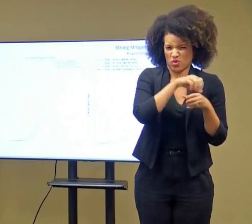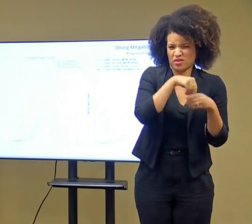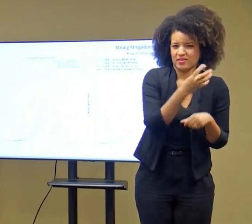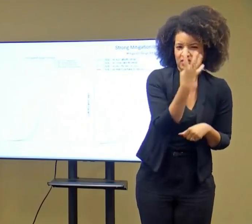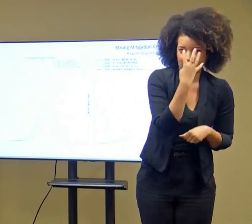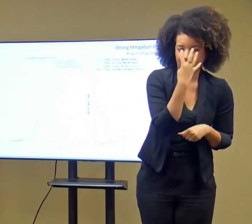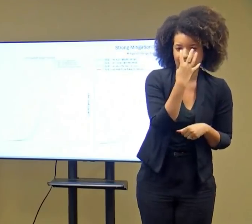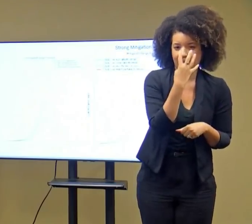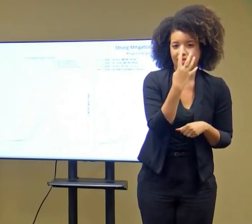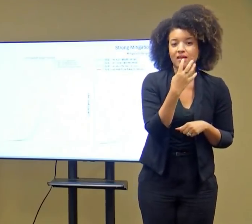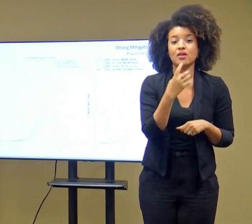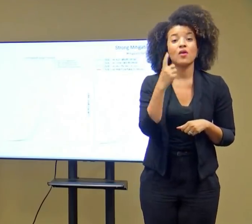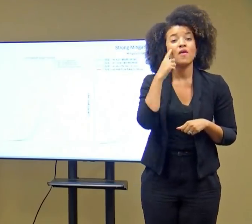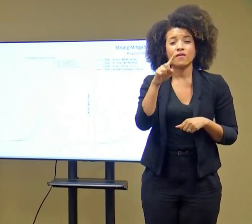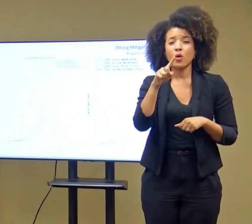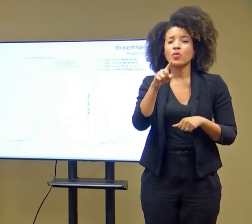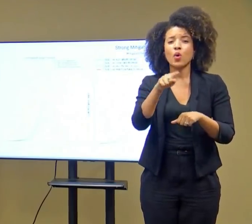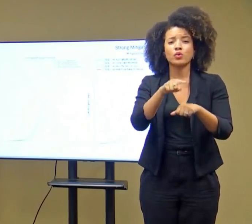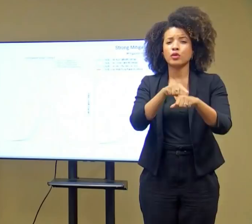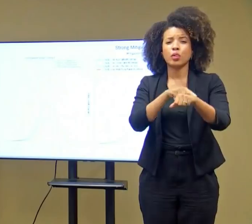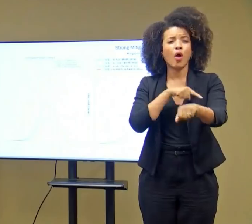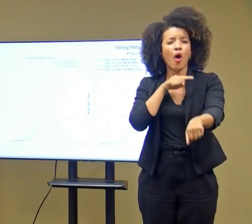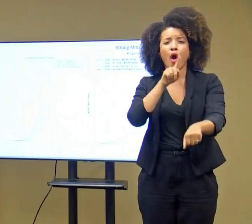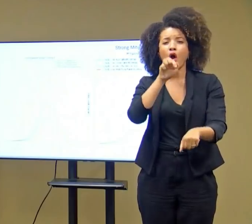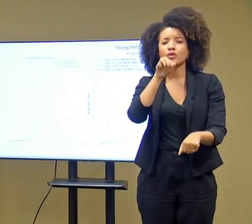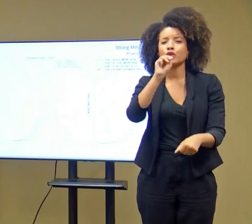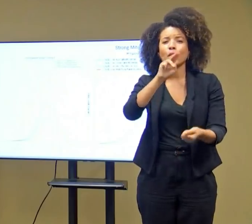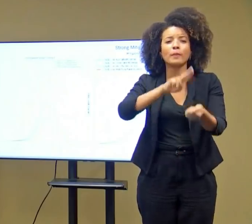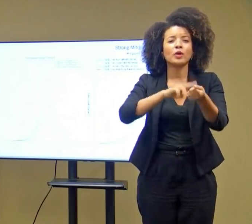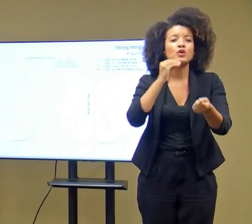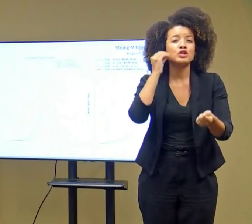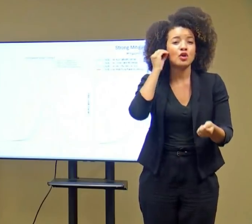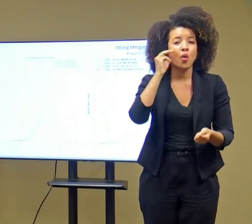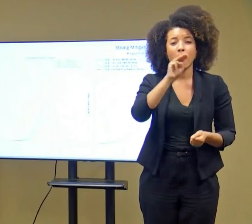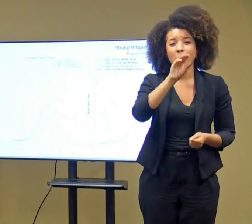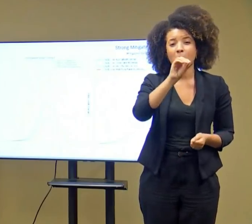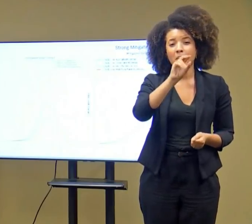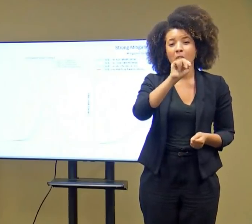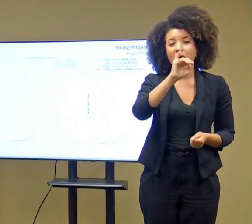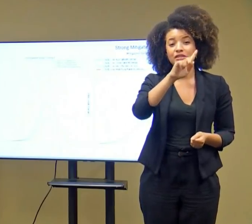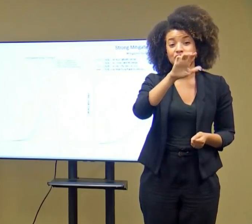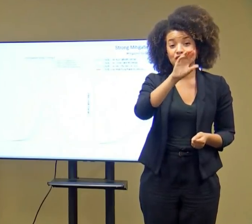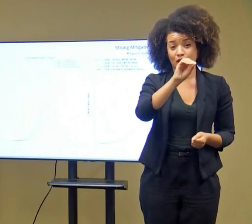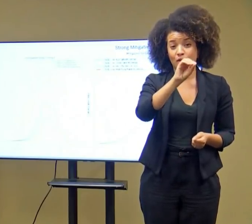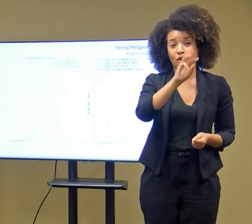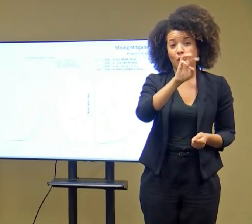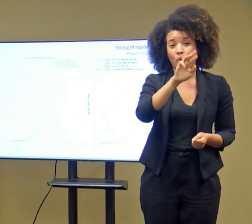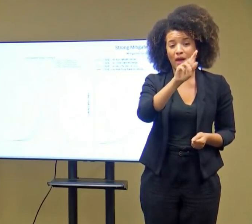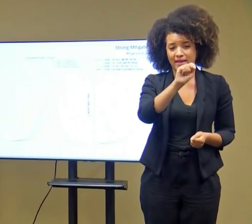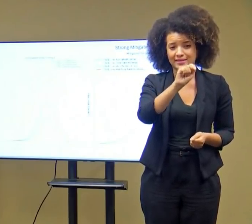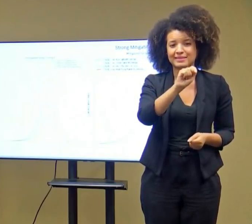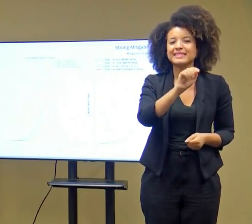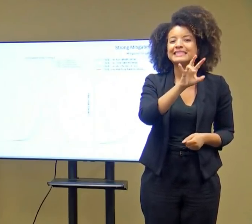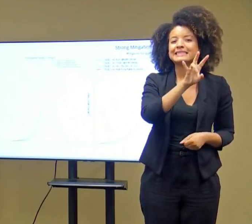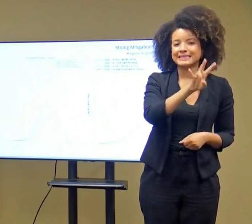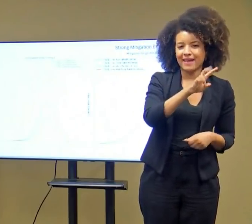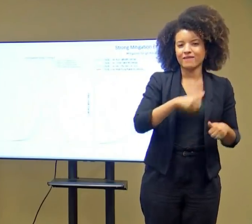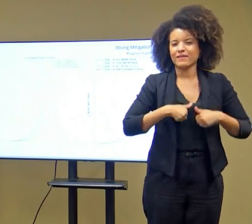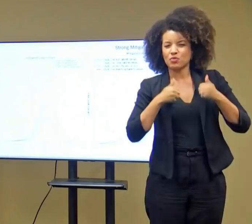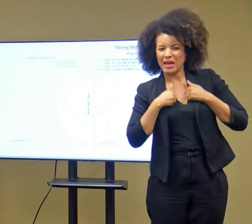respect to the long-term care facilities now, Monticello West has a total of 7 residents or staff